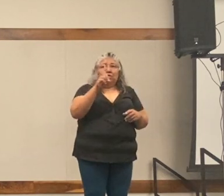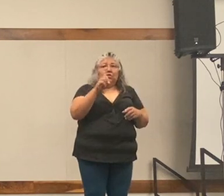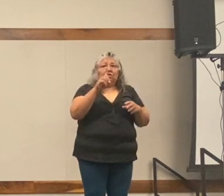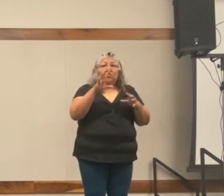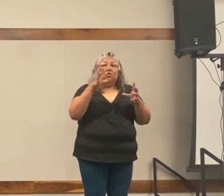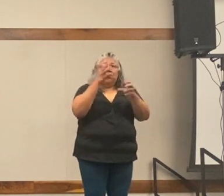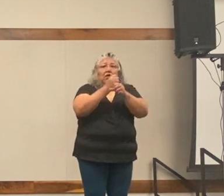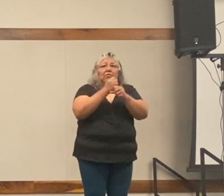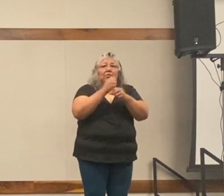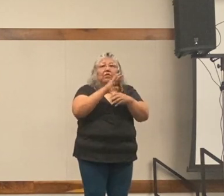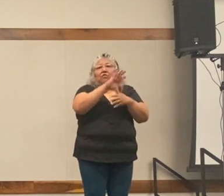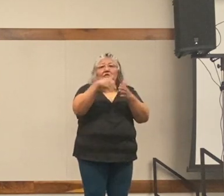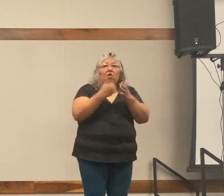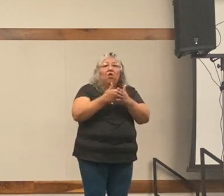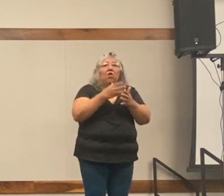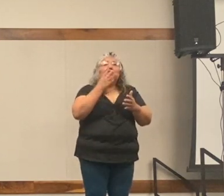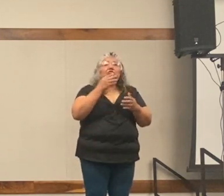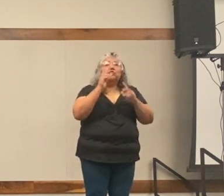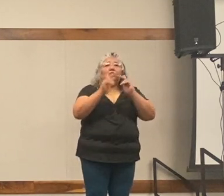from